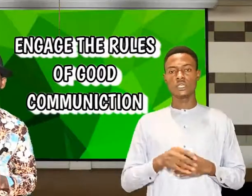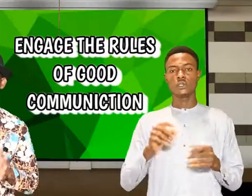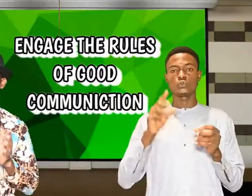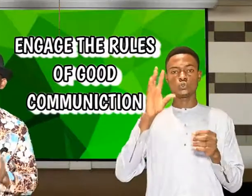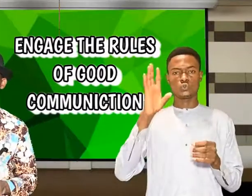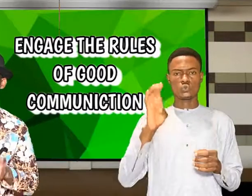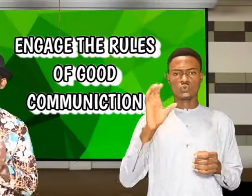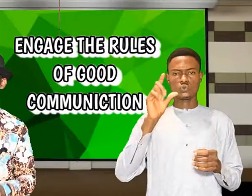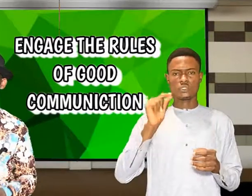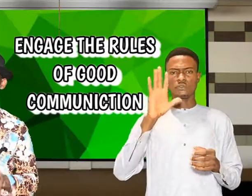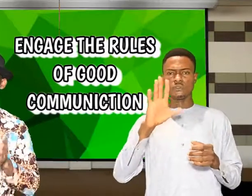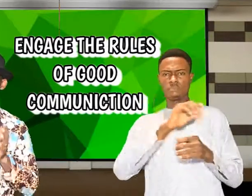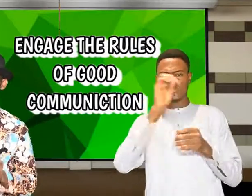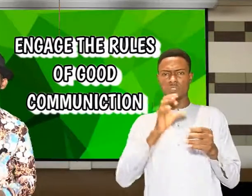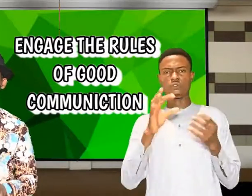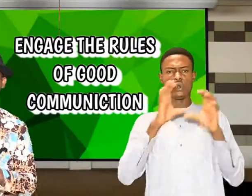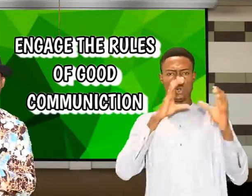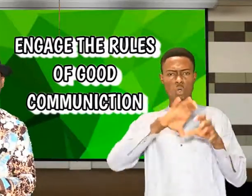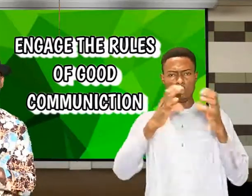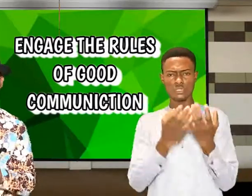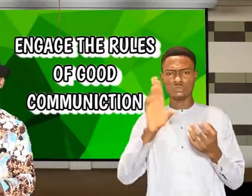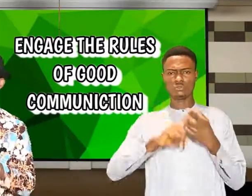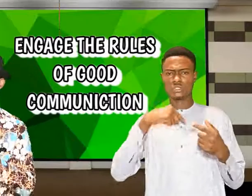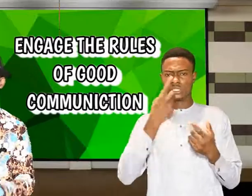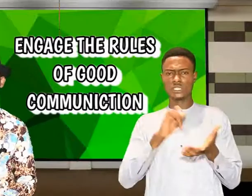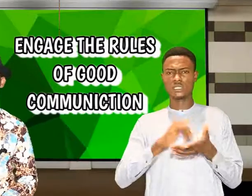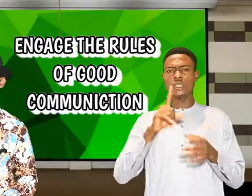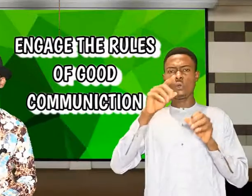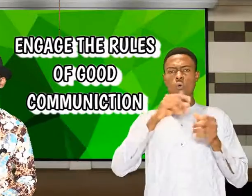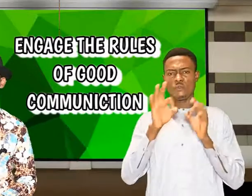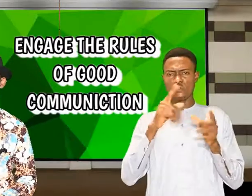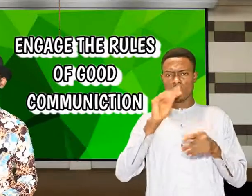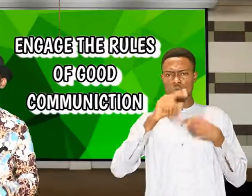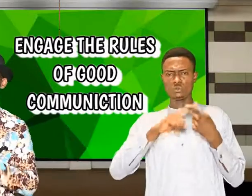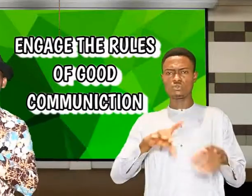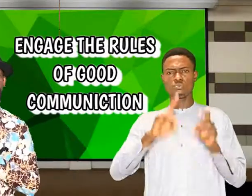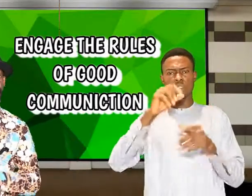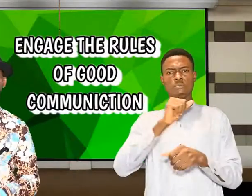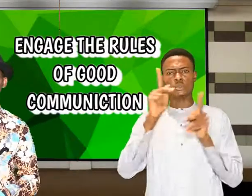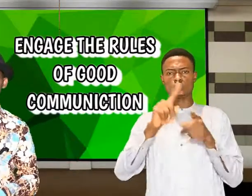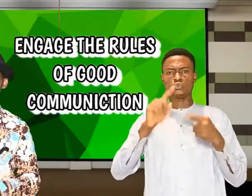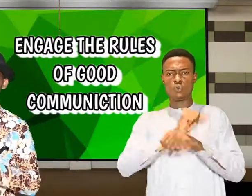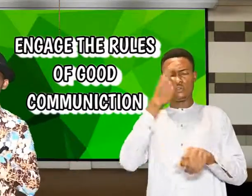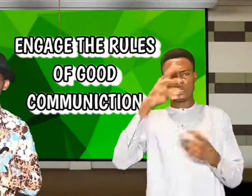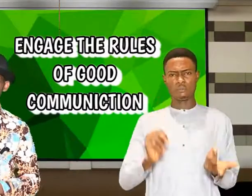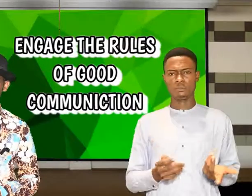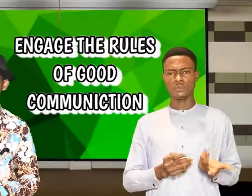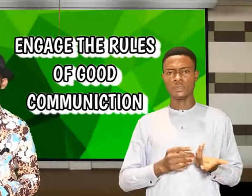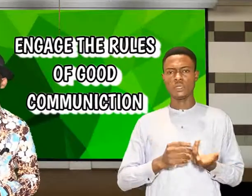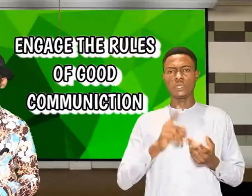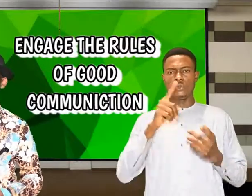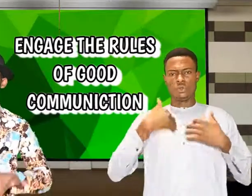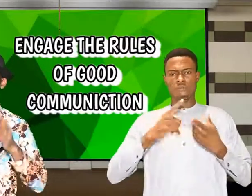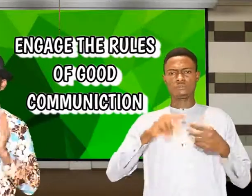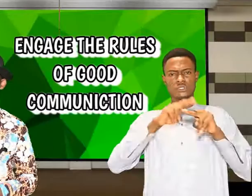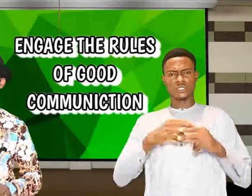decide whether or not to hire someone within the first 90 seconds of the interview. Being fidgety, slouchy in